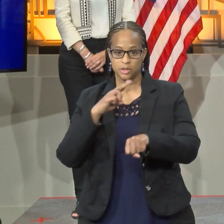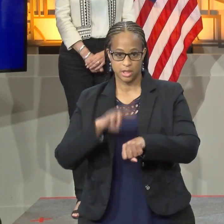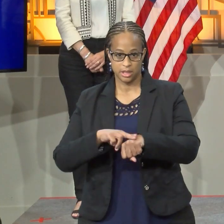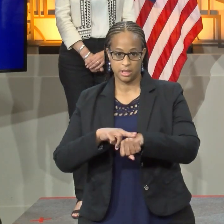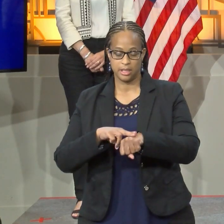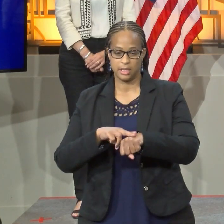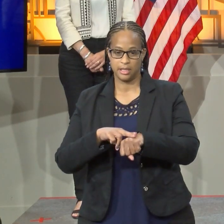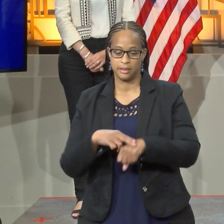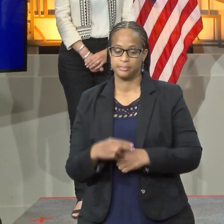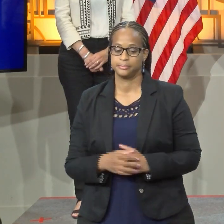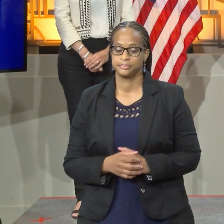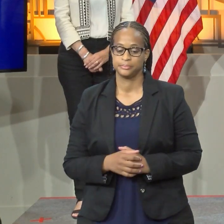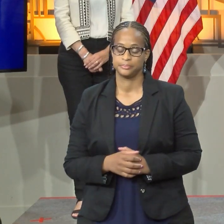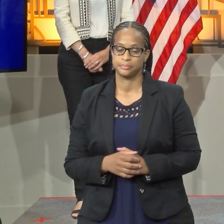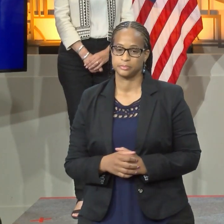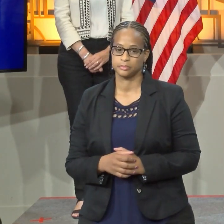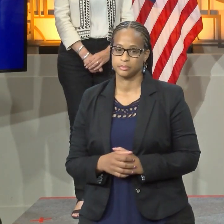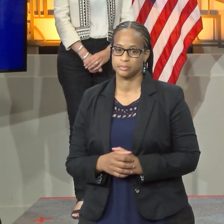this